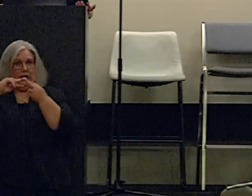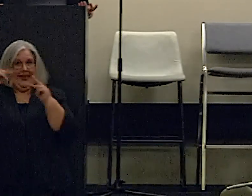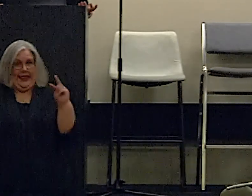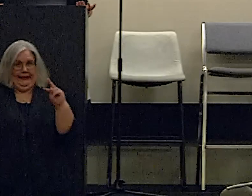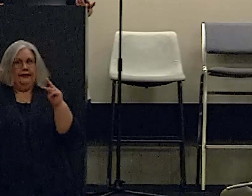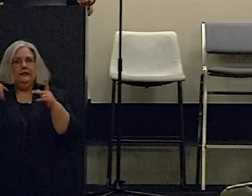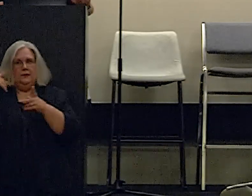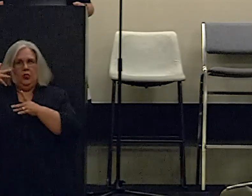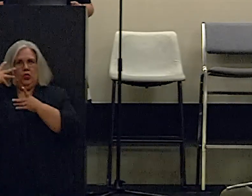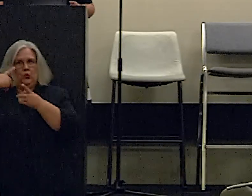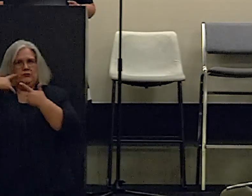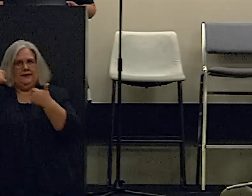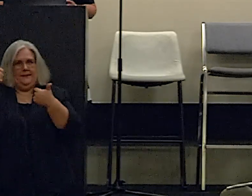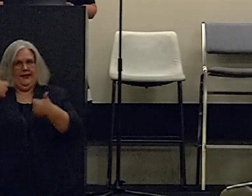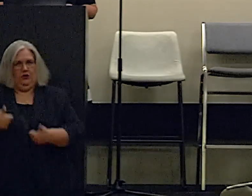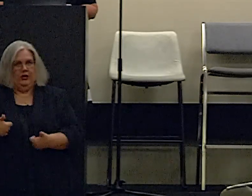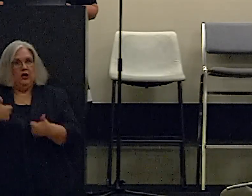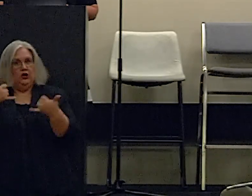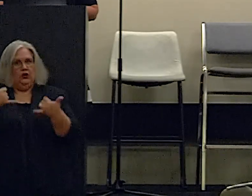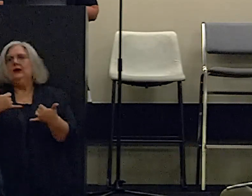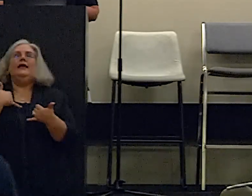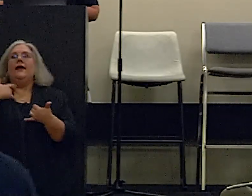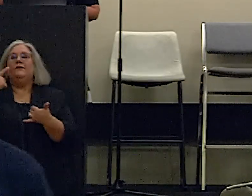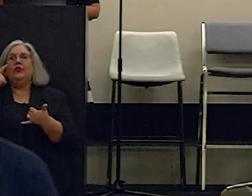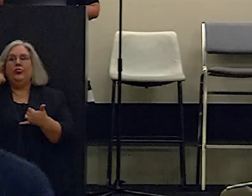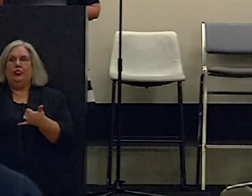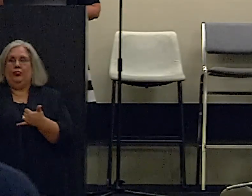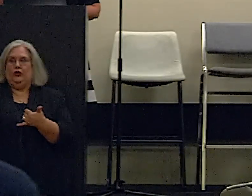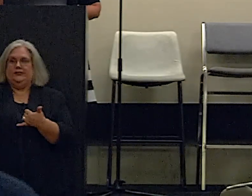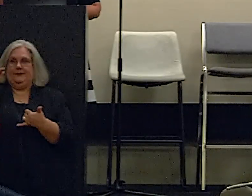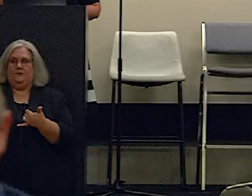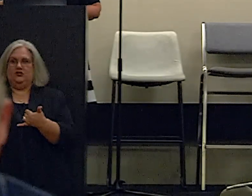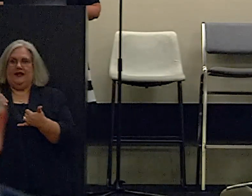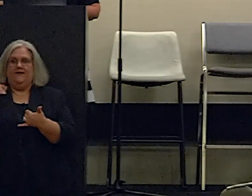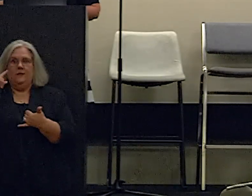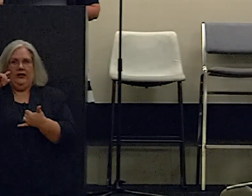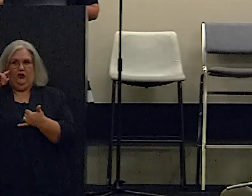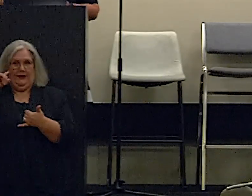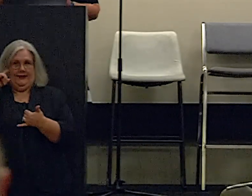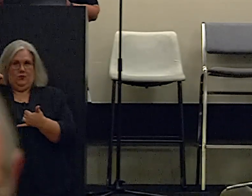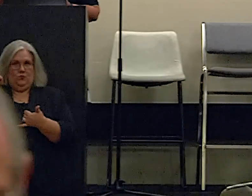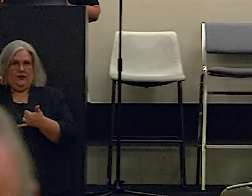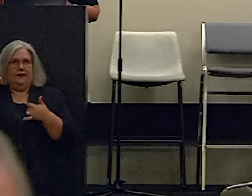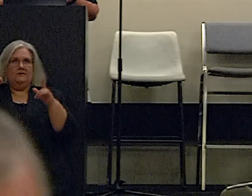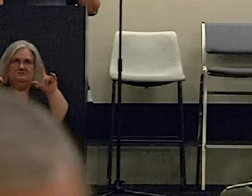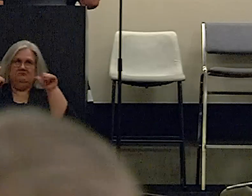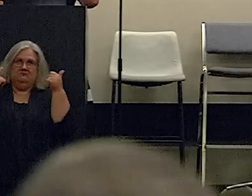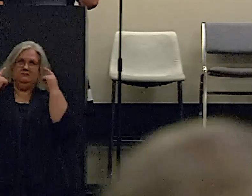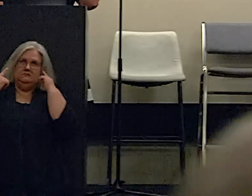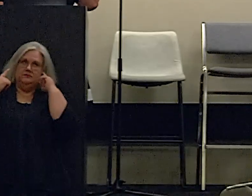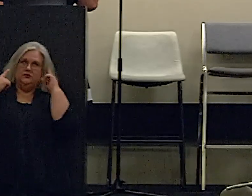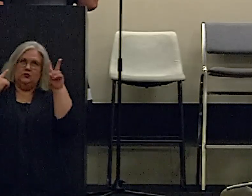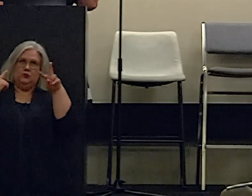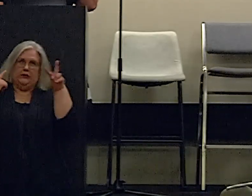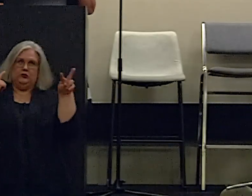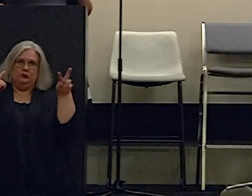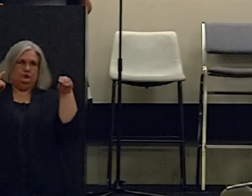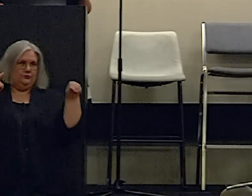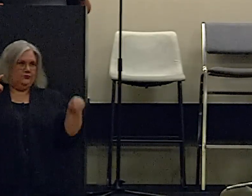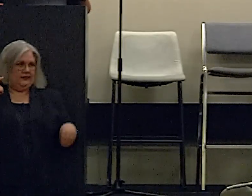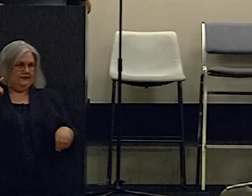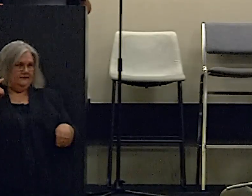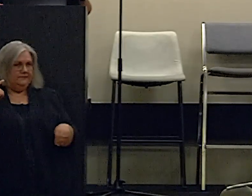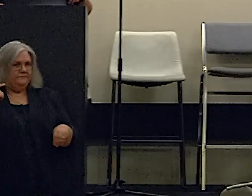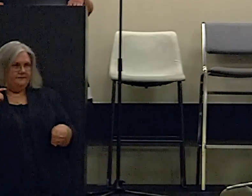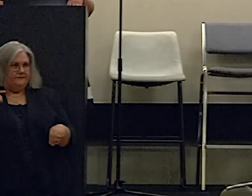hearing. Currently, I have 13% of my hearing in one ear and about 22% remaining in my